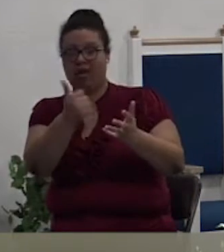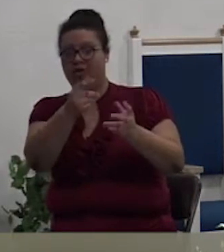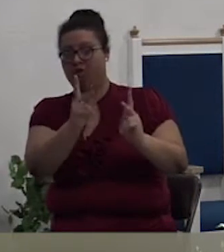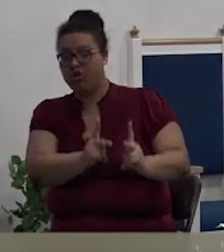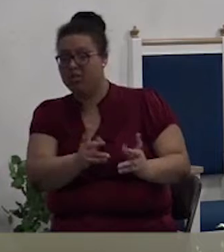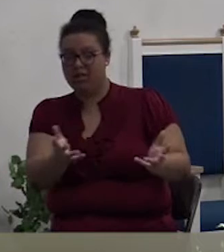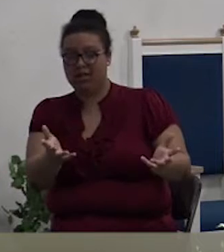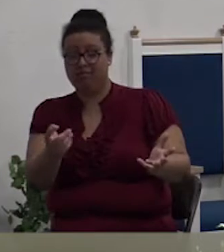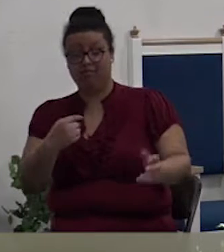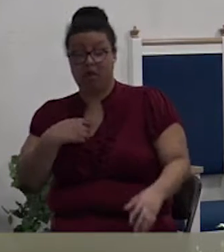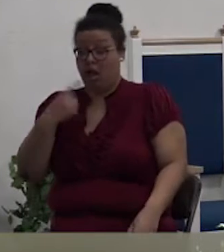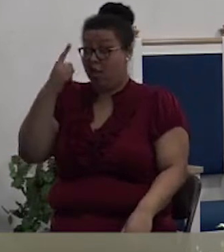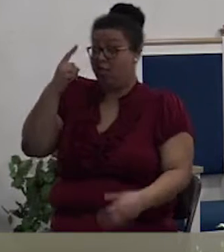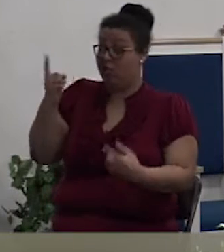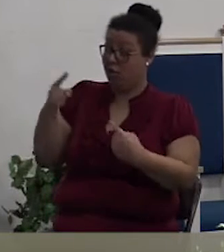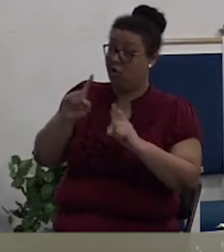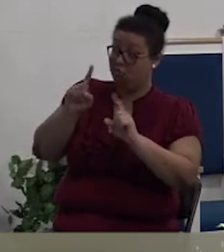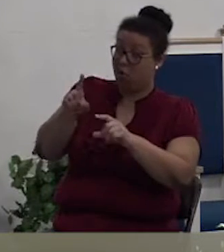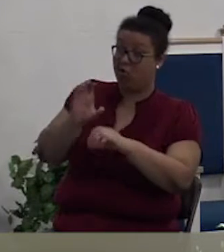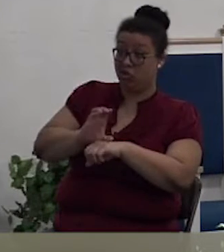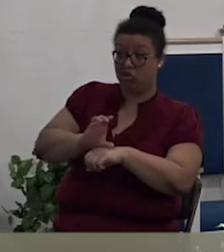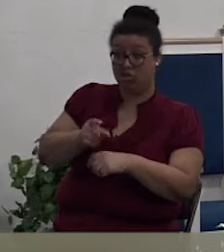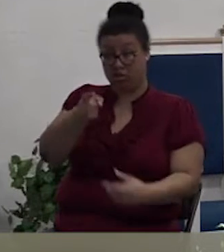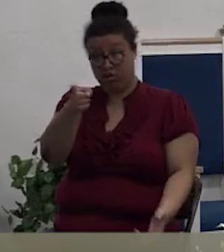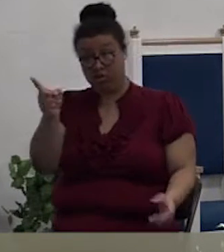I think they come to church. Are you?